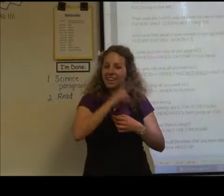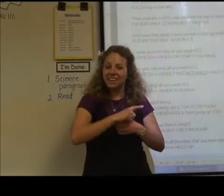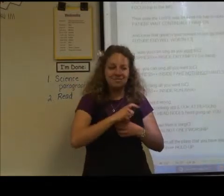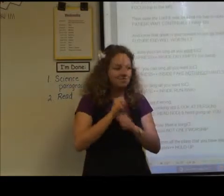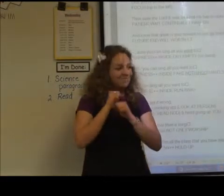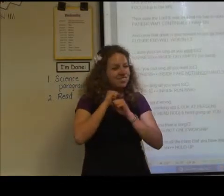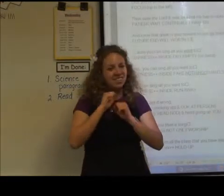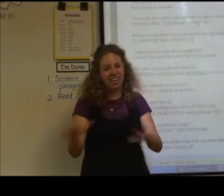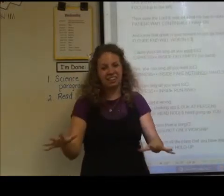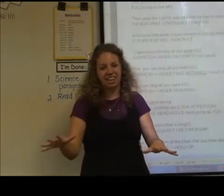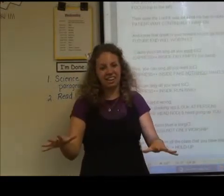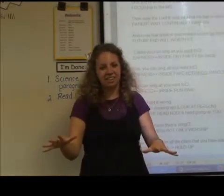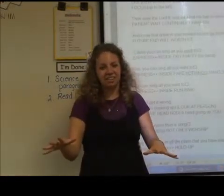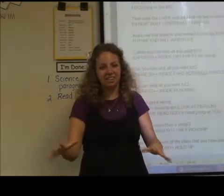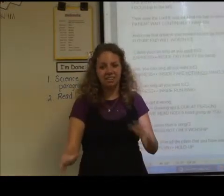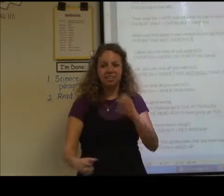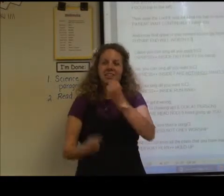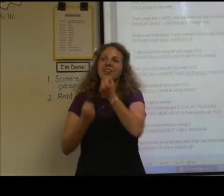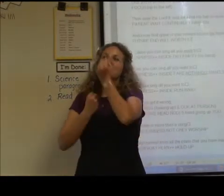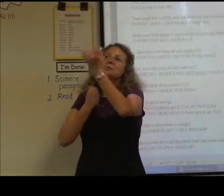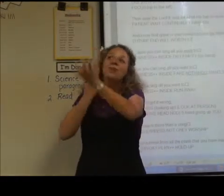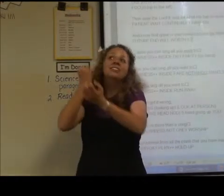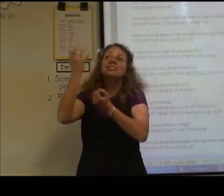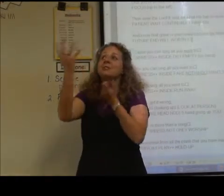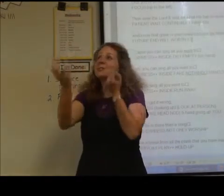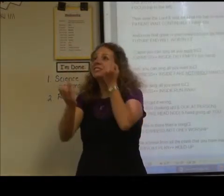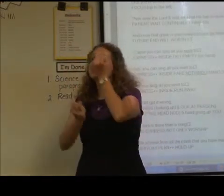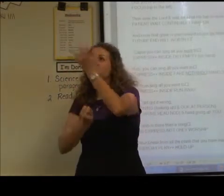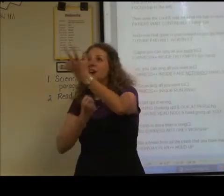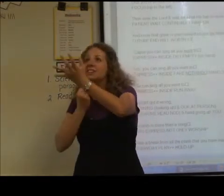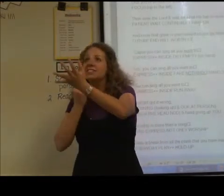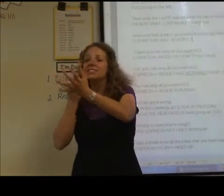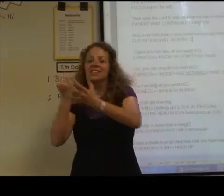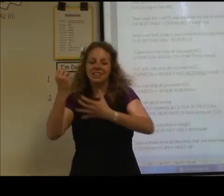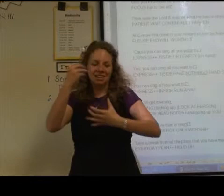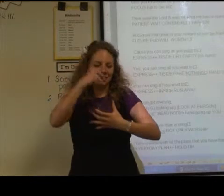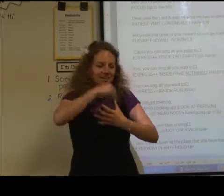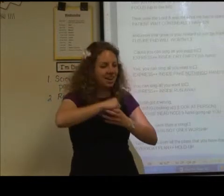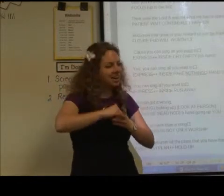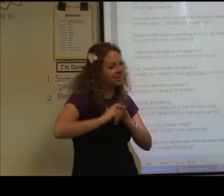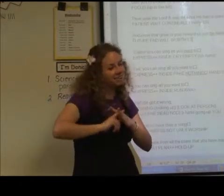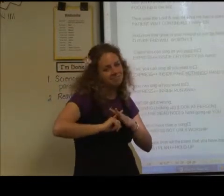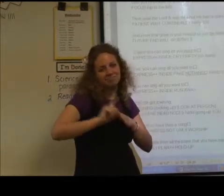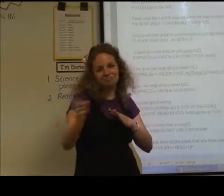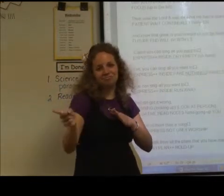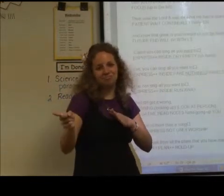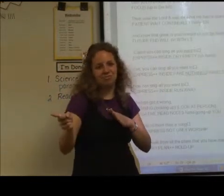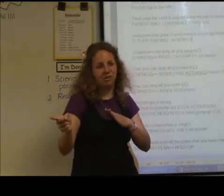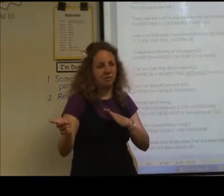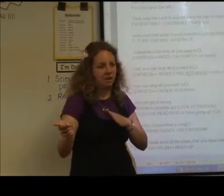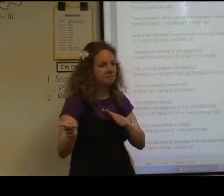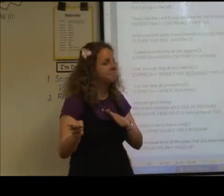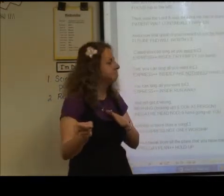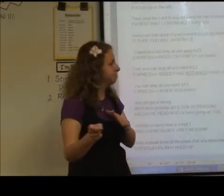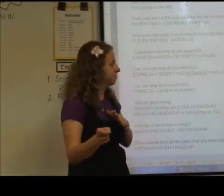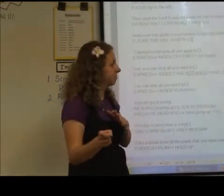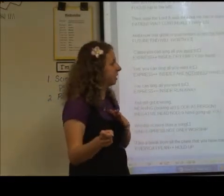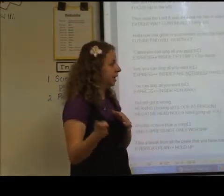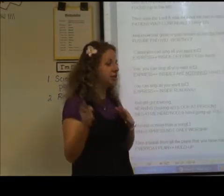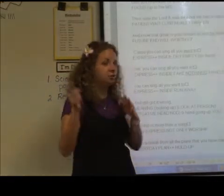fake, nothing. Express, express, express. Inside, run away. And you